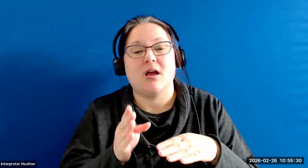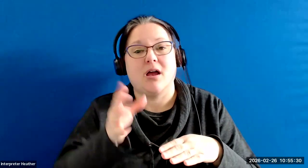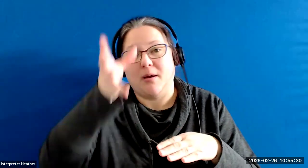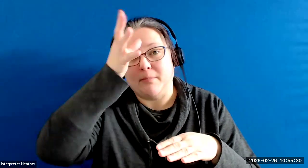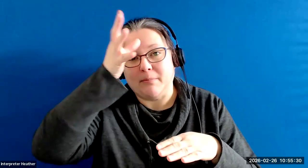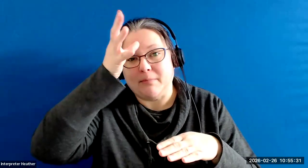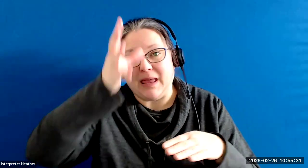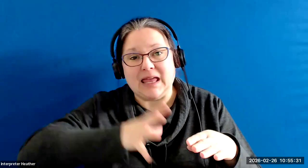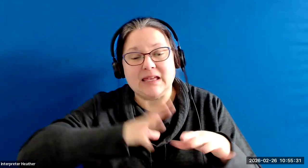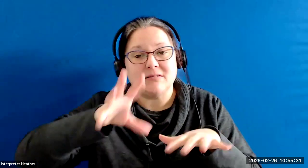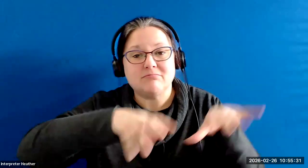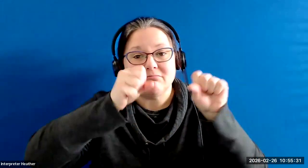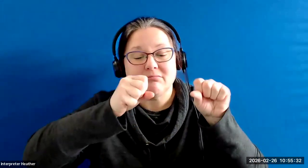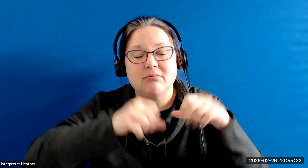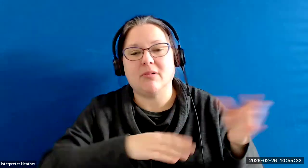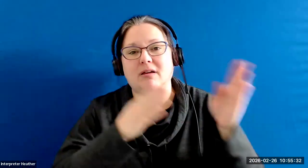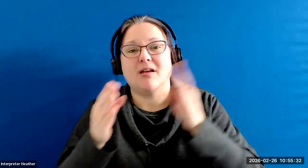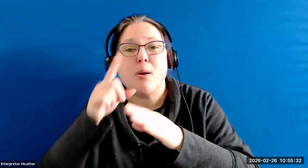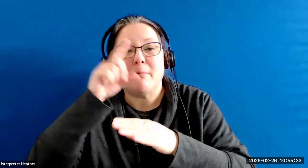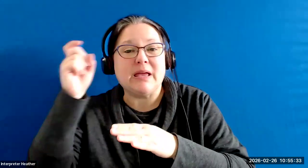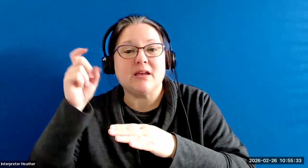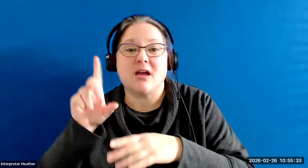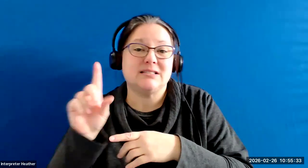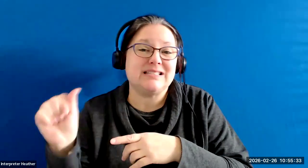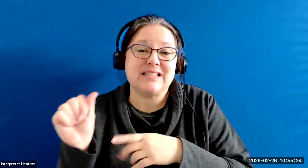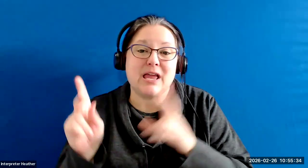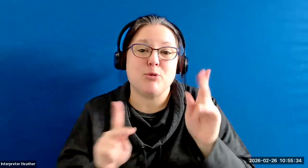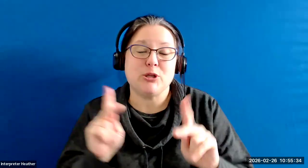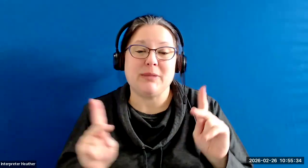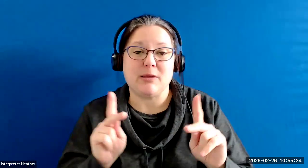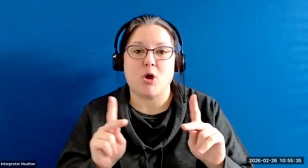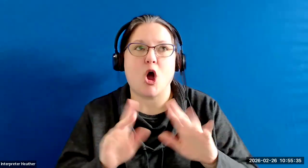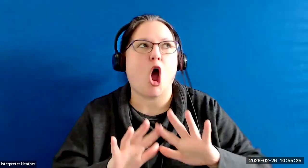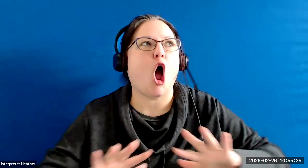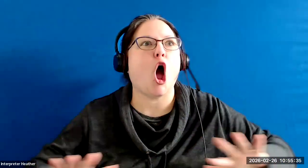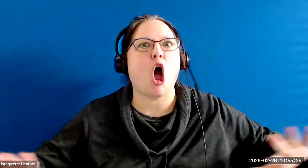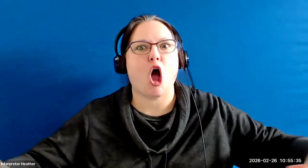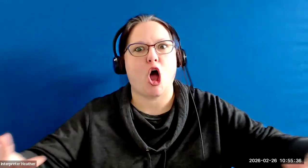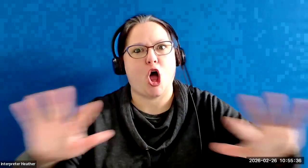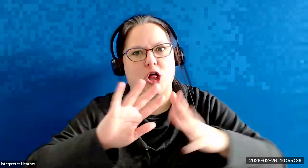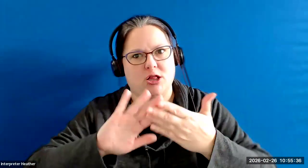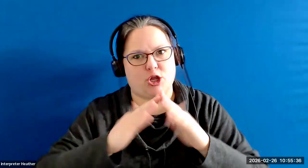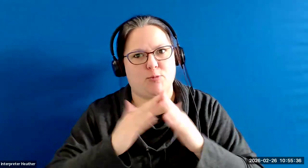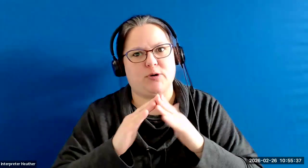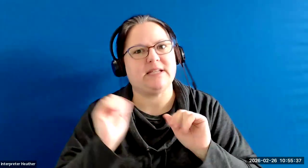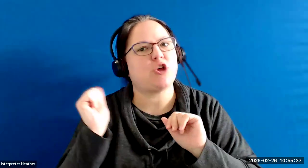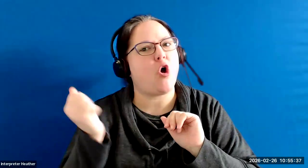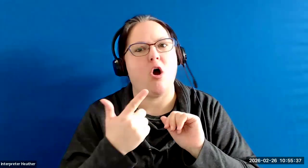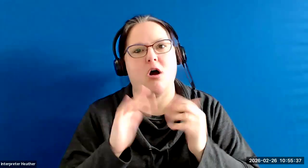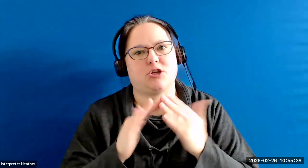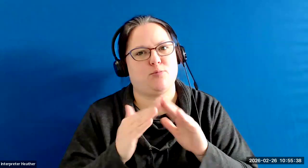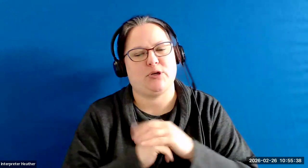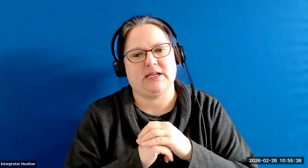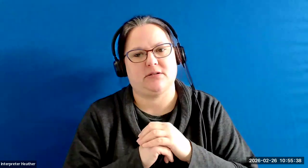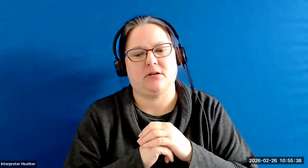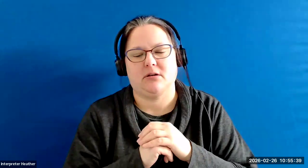patriarchy, because disabled folks are across all communities.